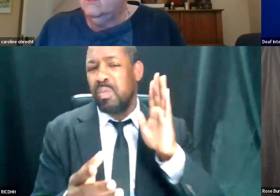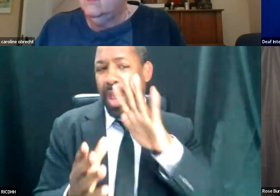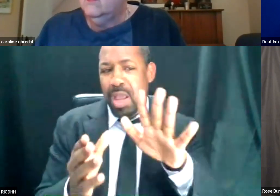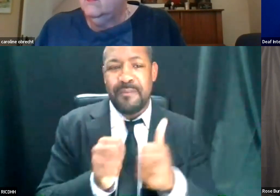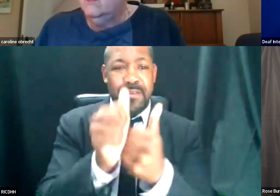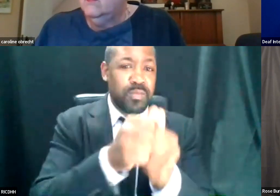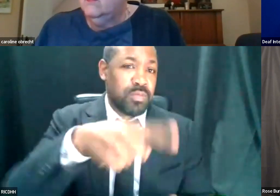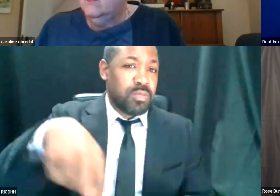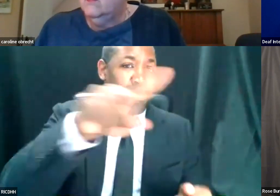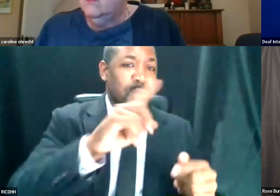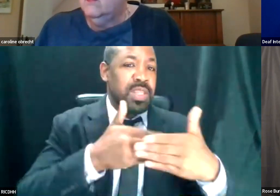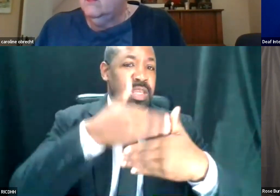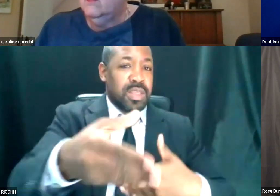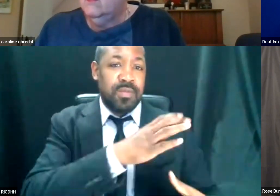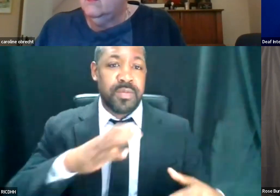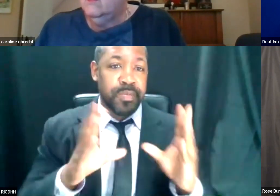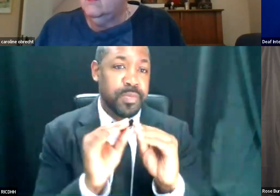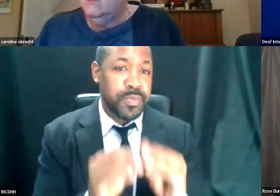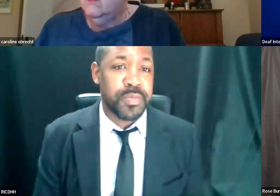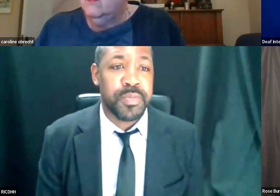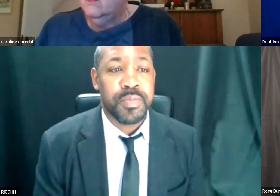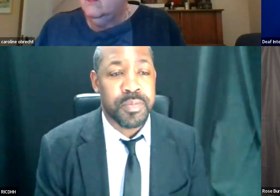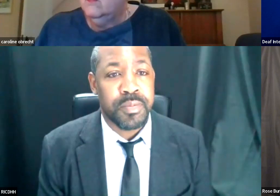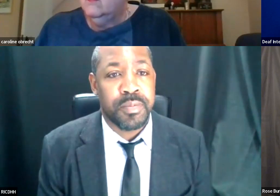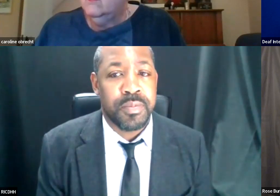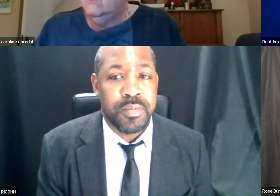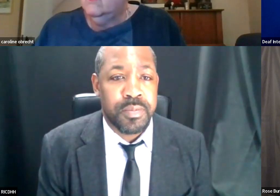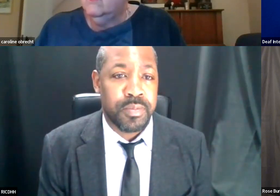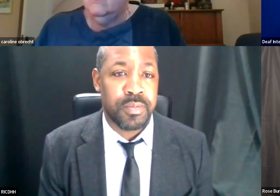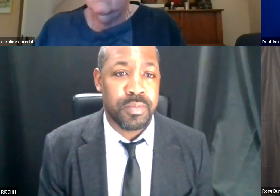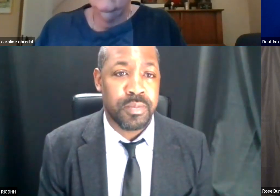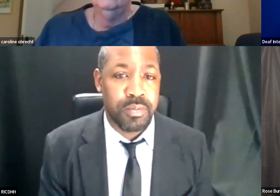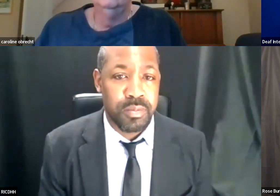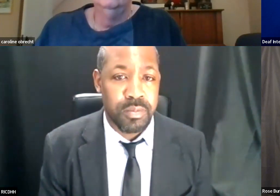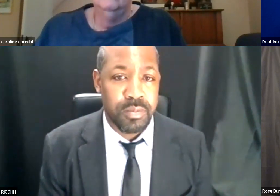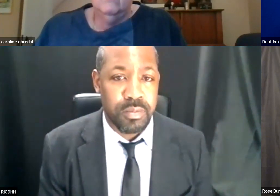happen if it is extended, but we will follow up with you all at the next commissioners meeting.